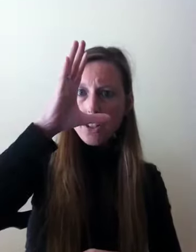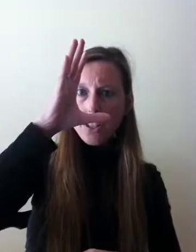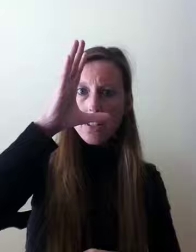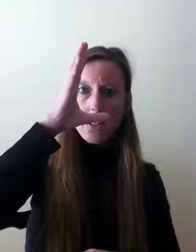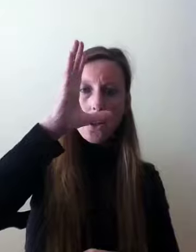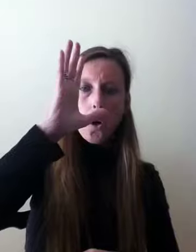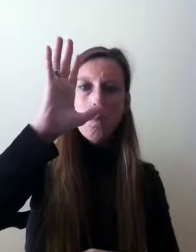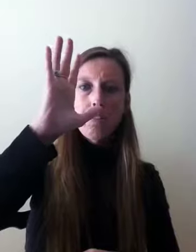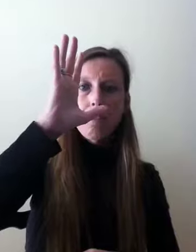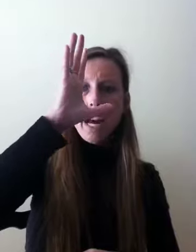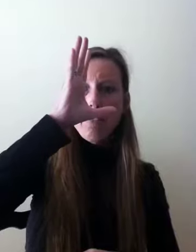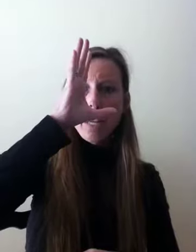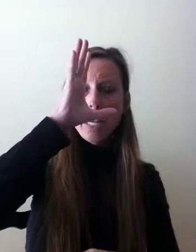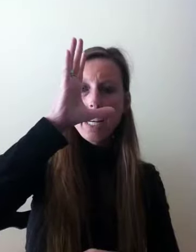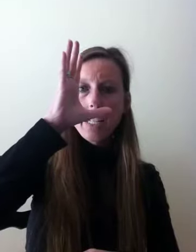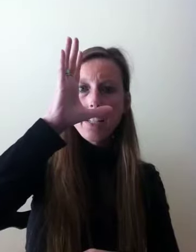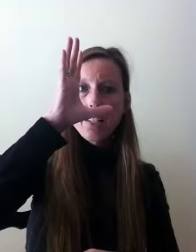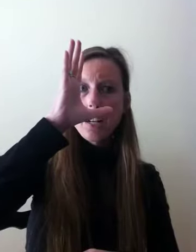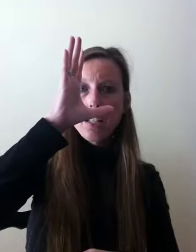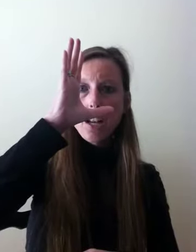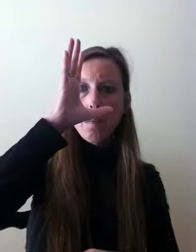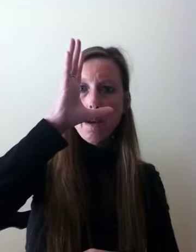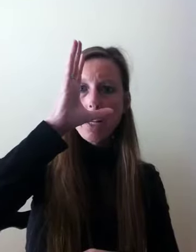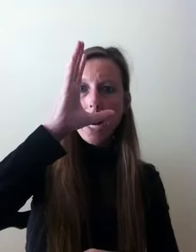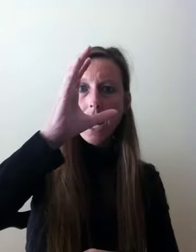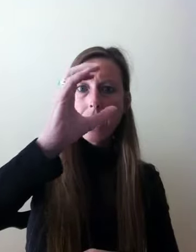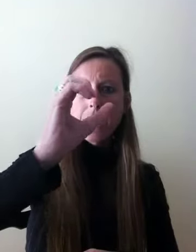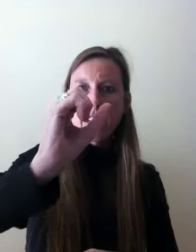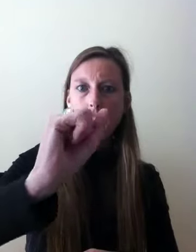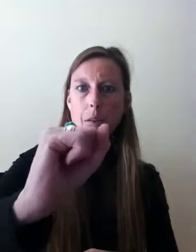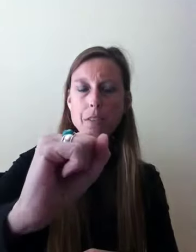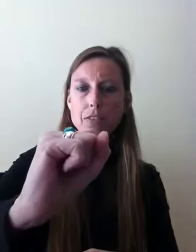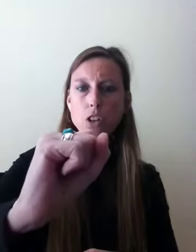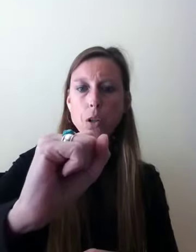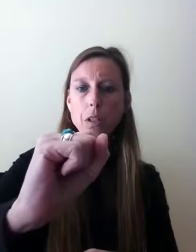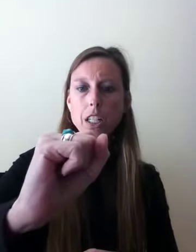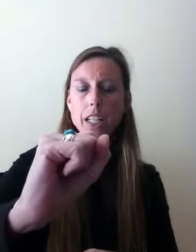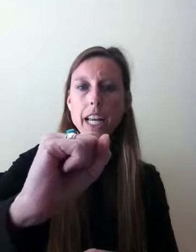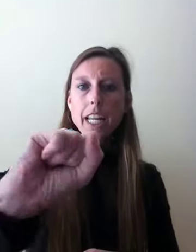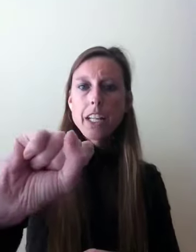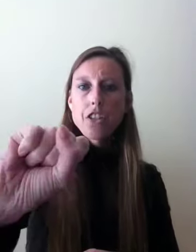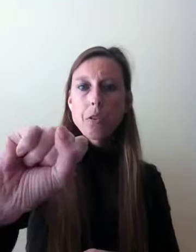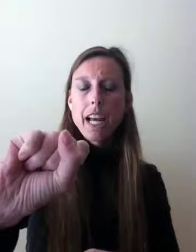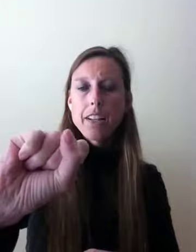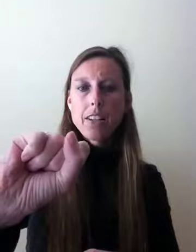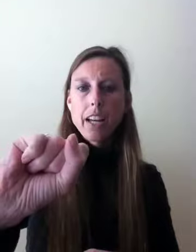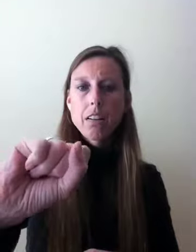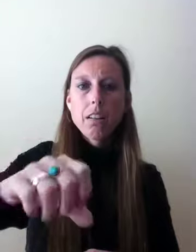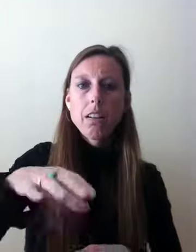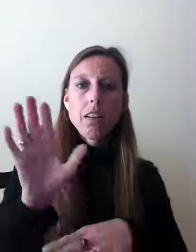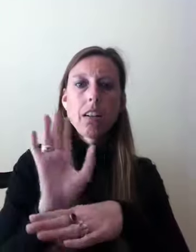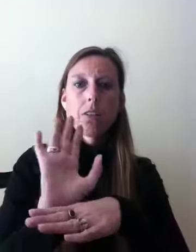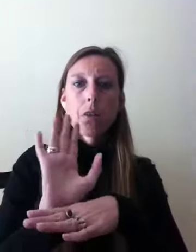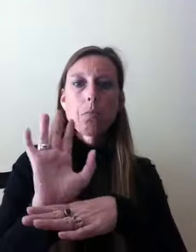just your open five hand starts up by your eyes and then comes forward into an S hand. So